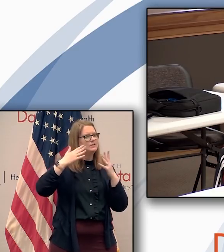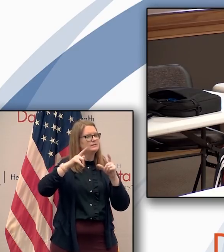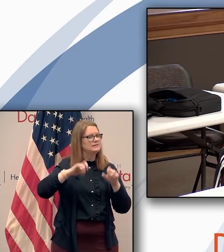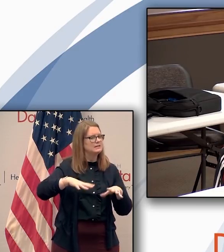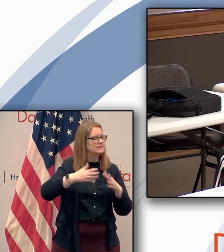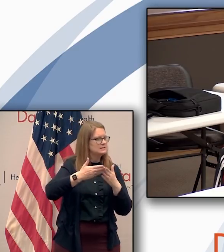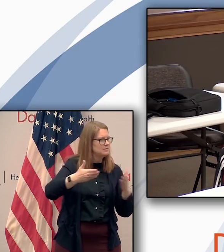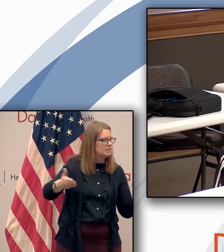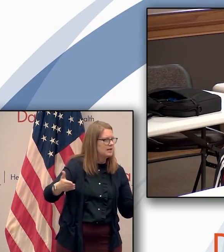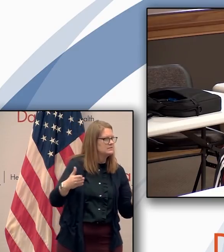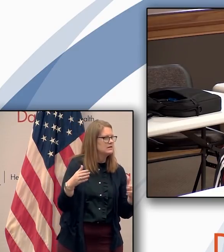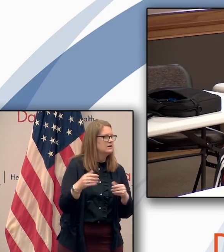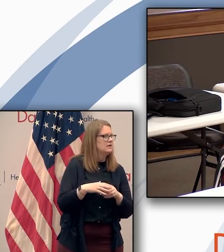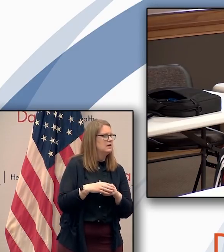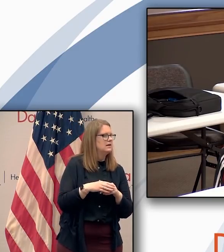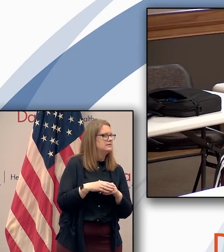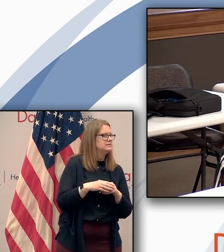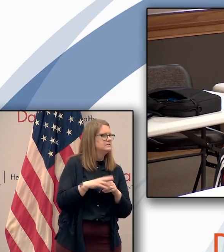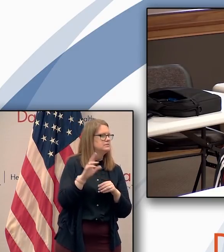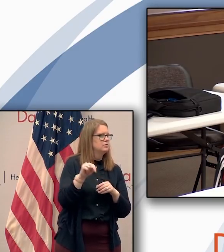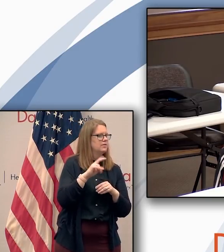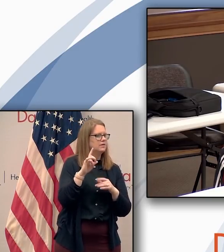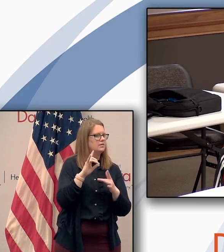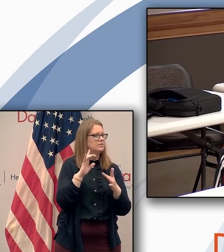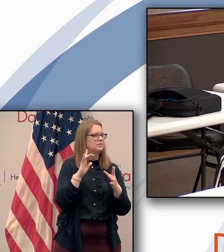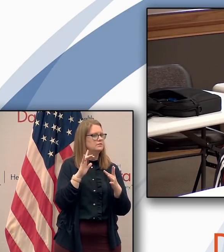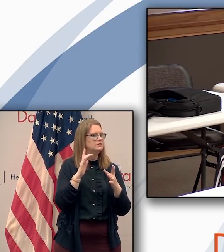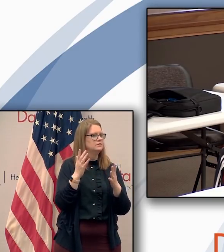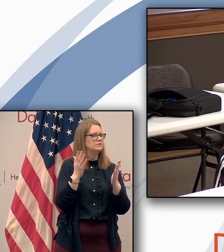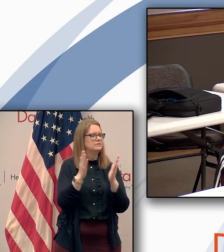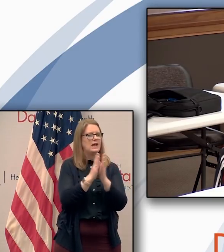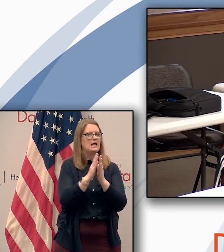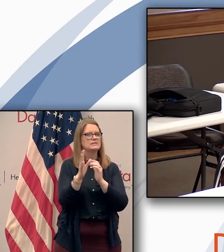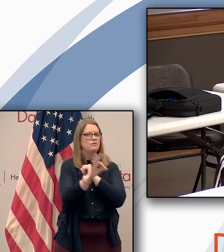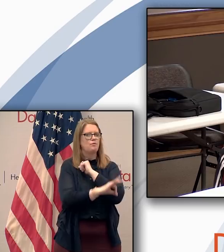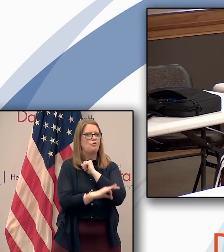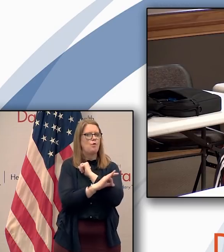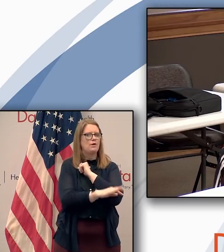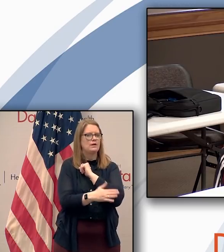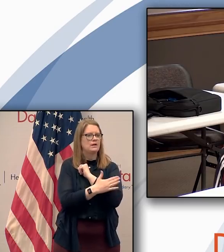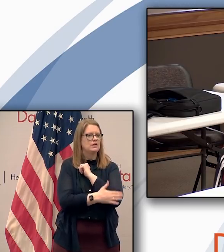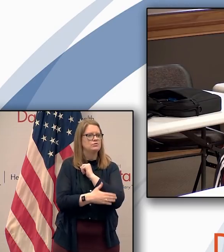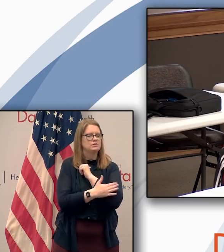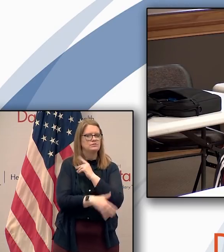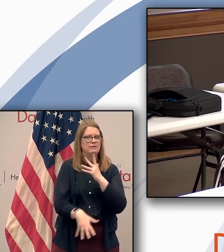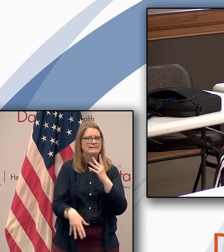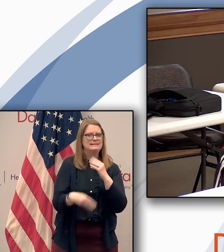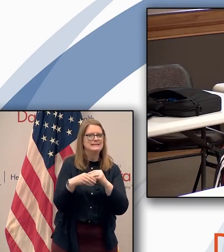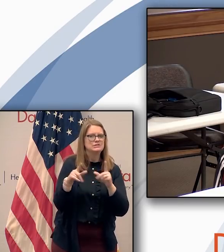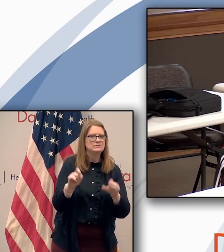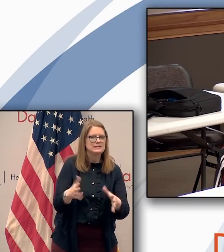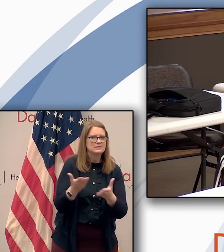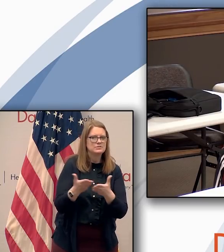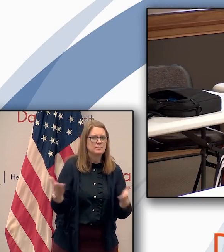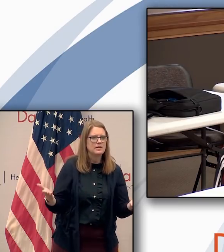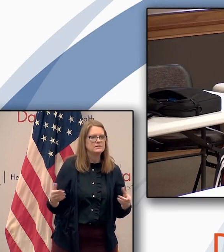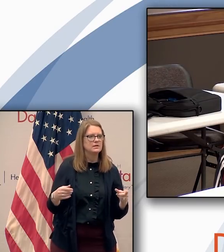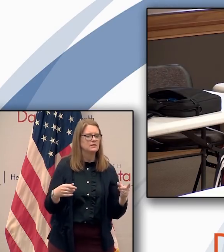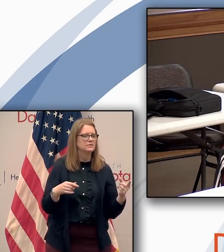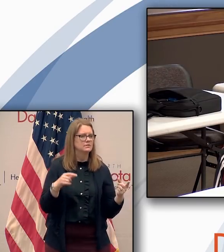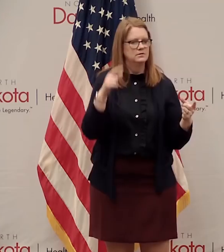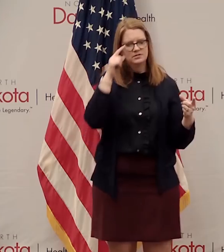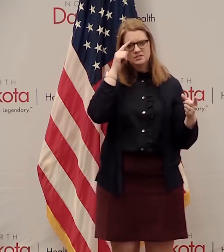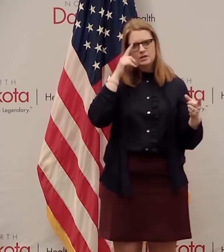whatnot. Has North Dakota reached out to foreign countries to get additional testing or supplies like that?